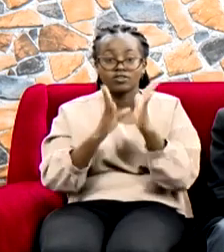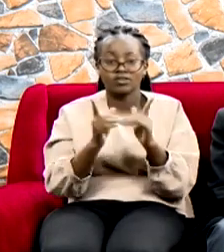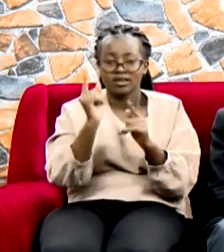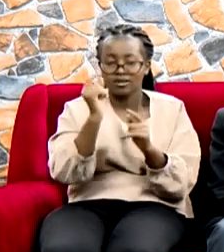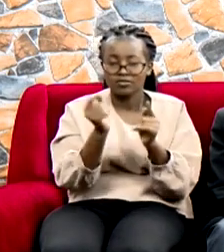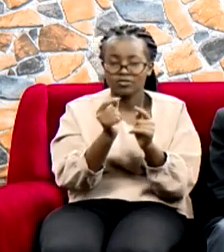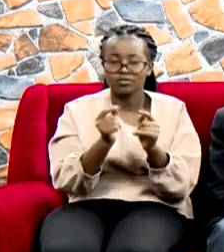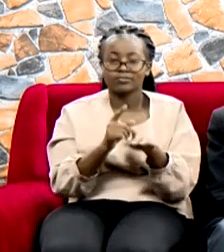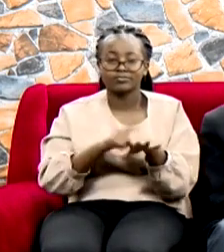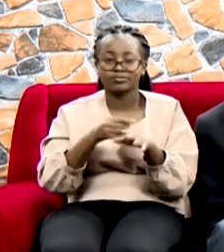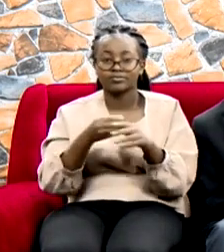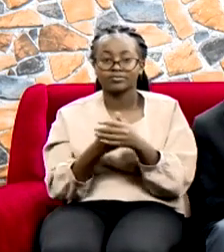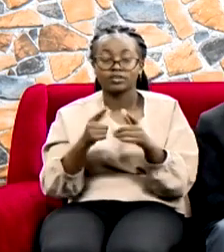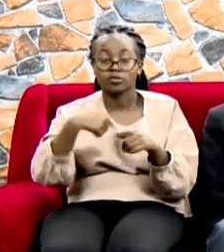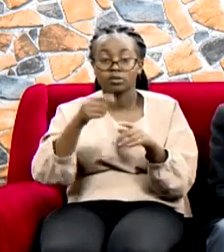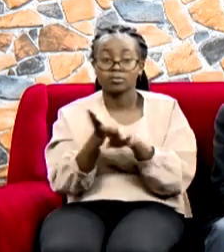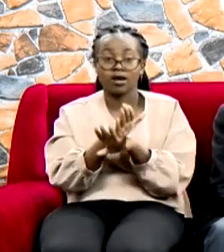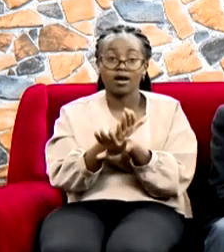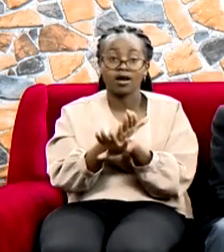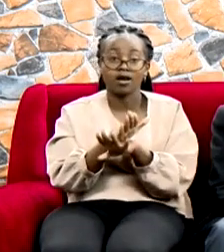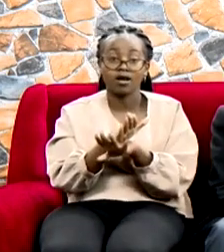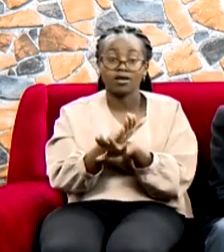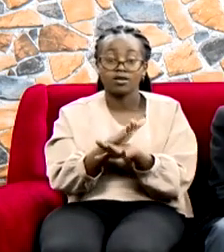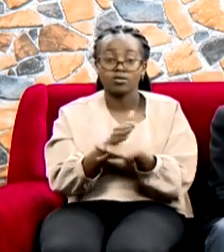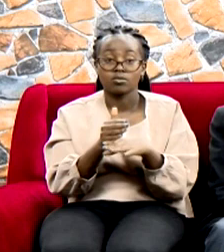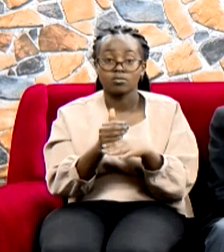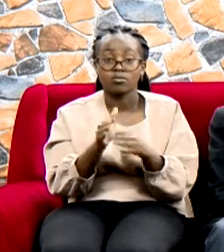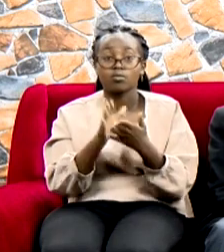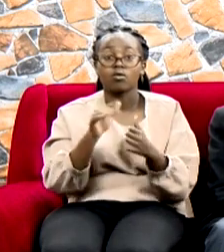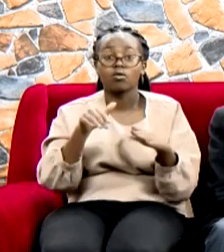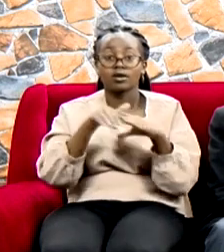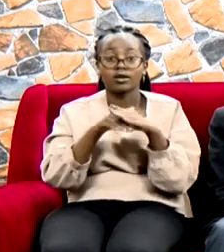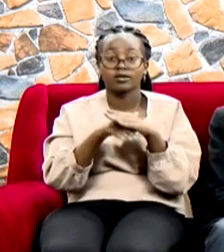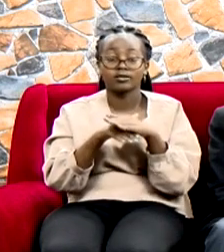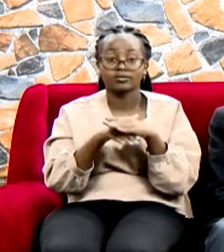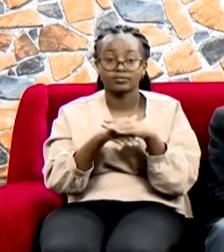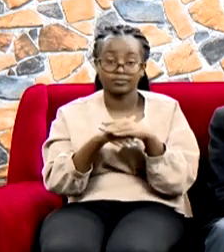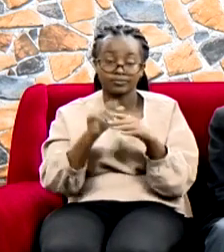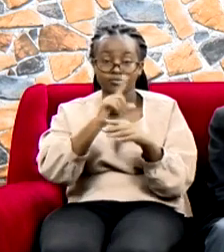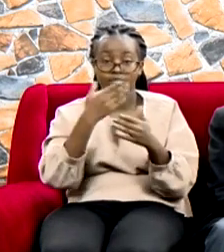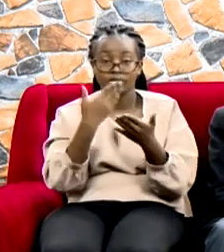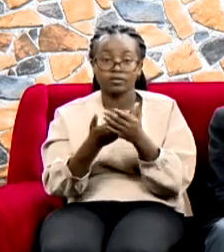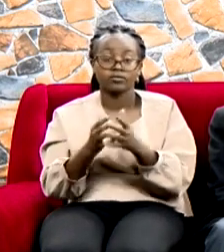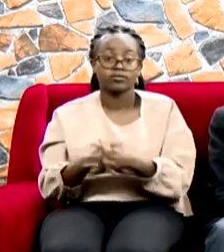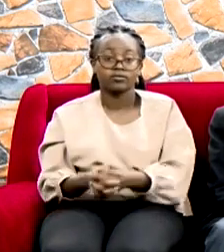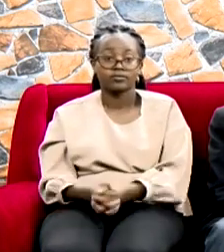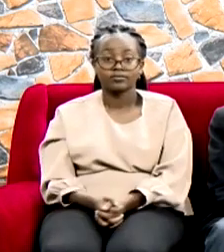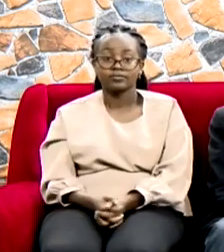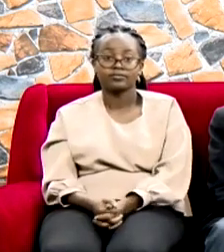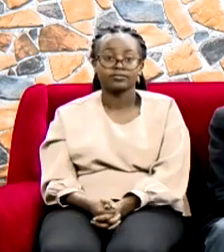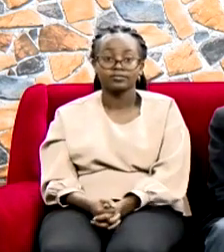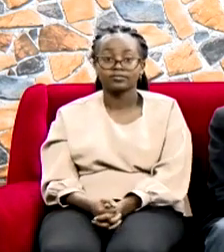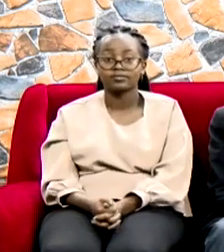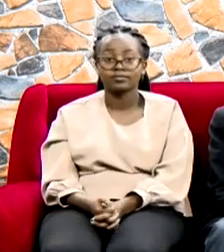few minutes to breathe, and then we get back and dive more into intervention. All right? Thank you.